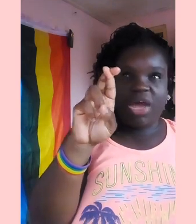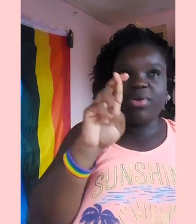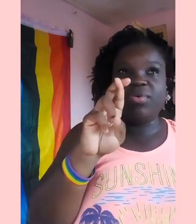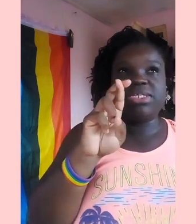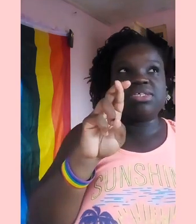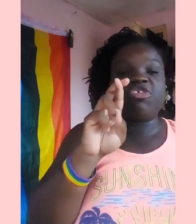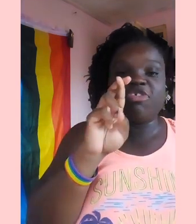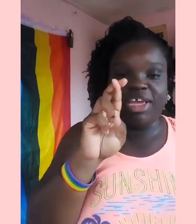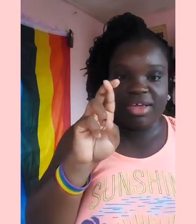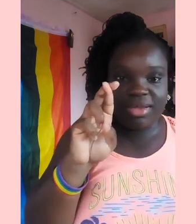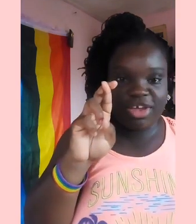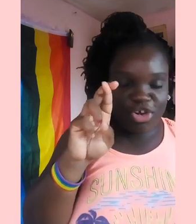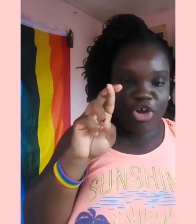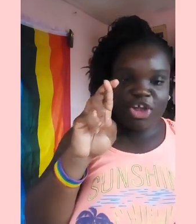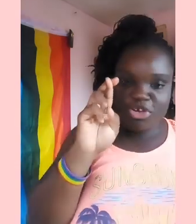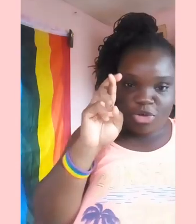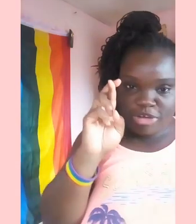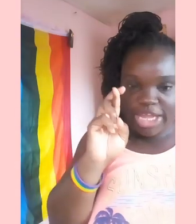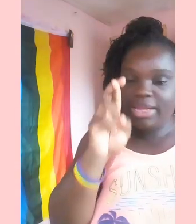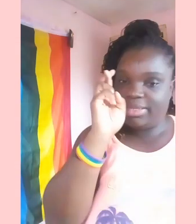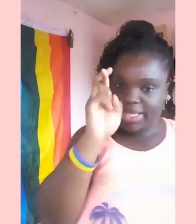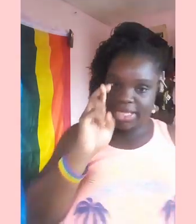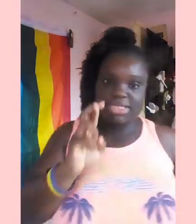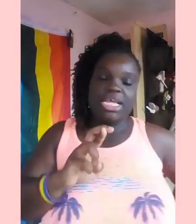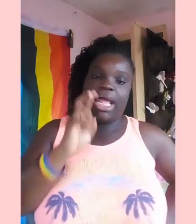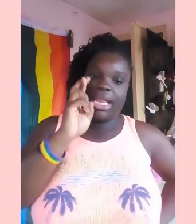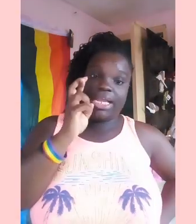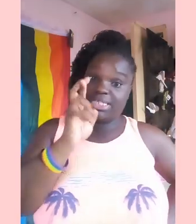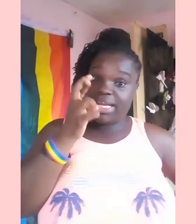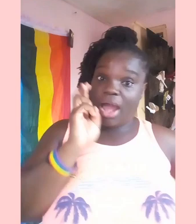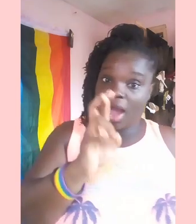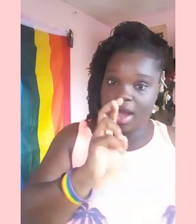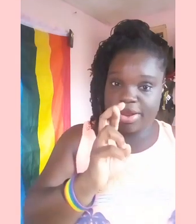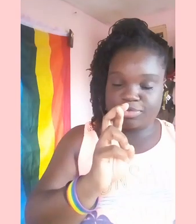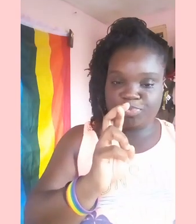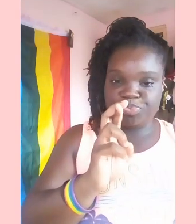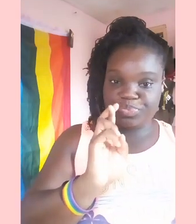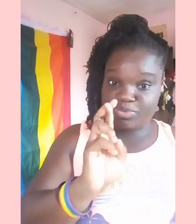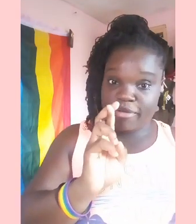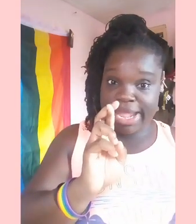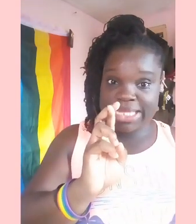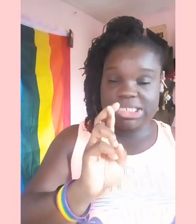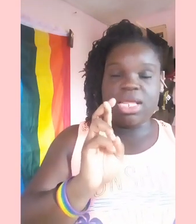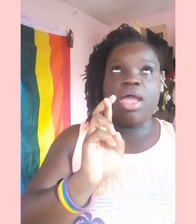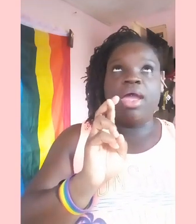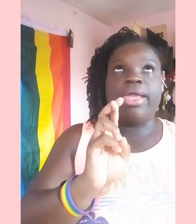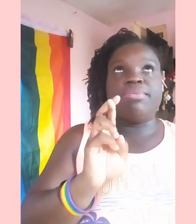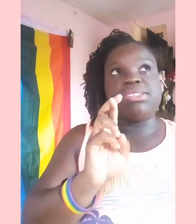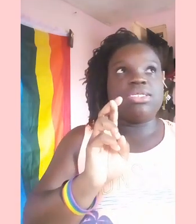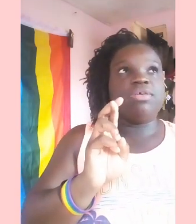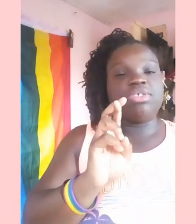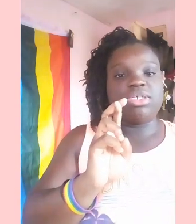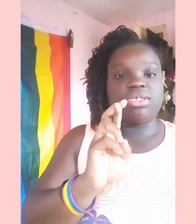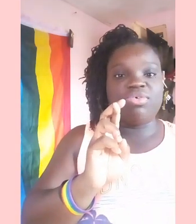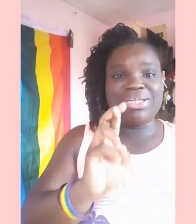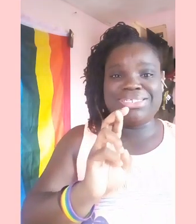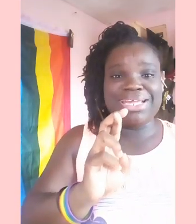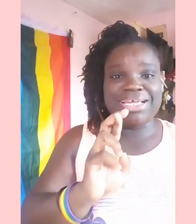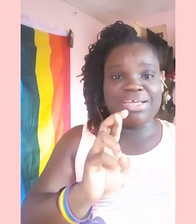Wait, what is Cree? You know where the Cree? Yes, that is letter R. Right? A, B, C, D, E, F, G, H, I. What's next after